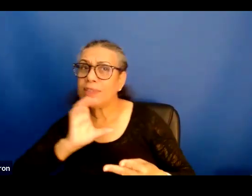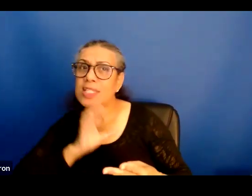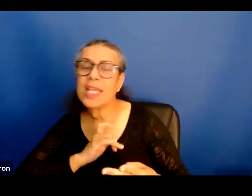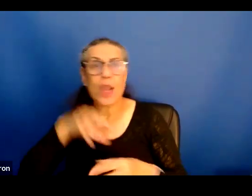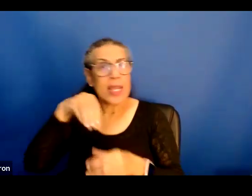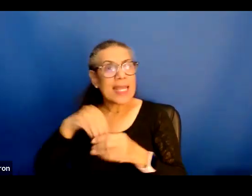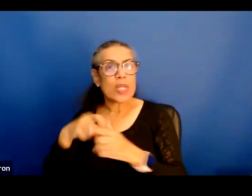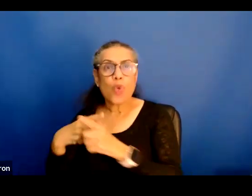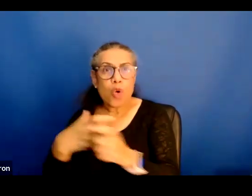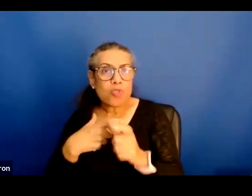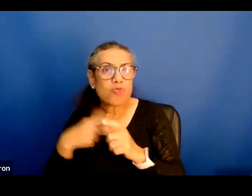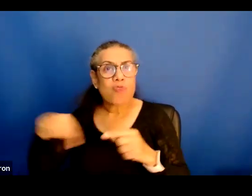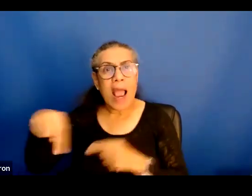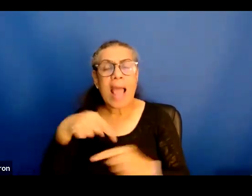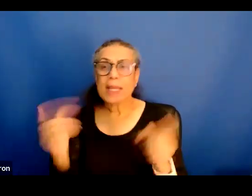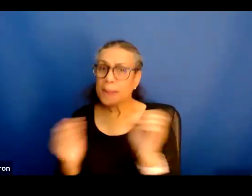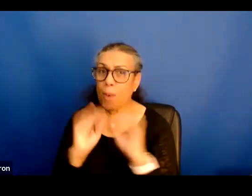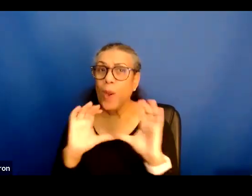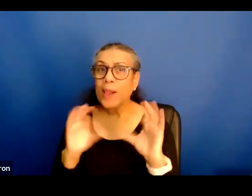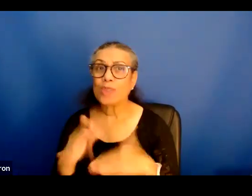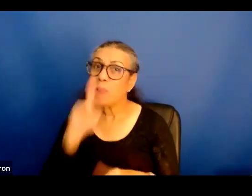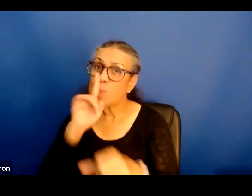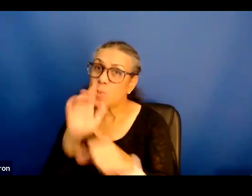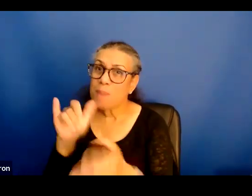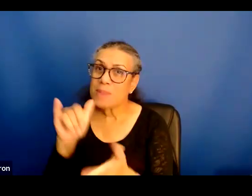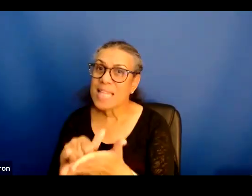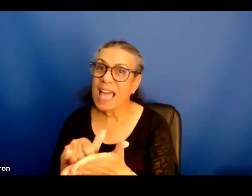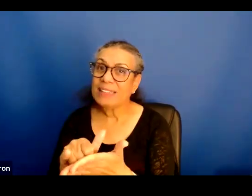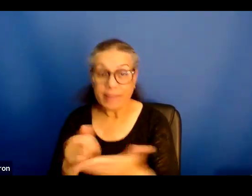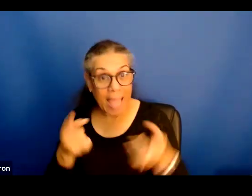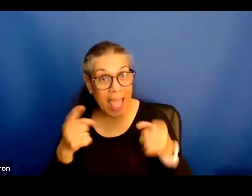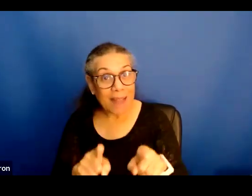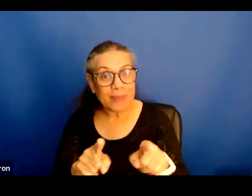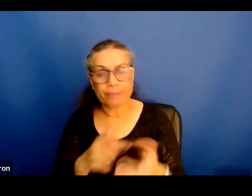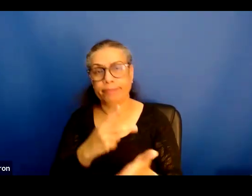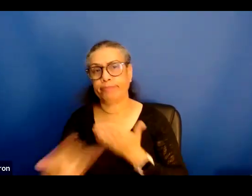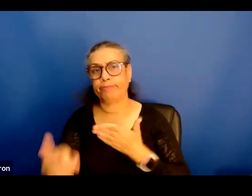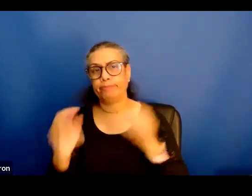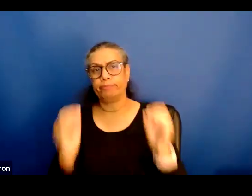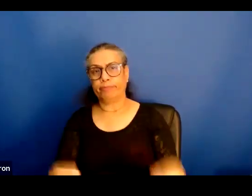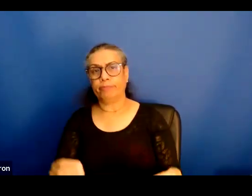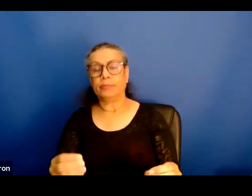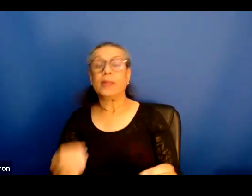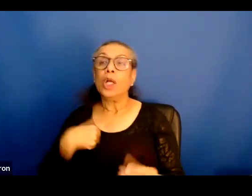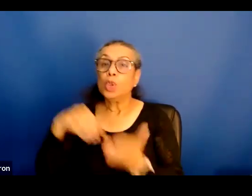indoor track, and more classrooms. We didn't get that.